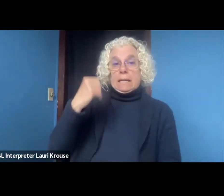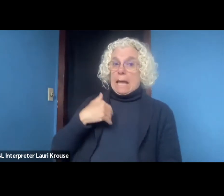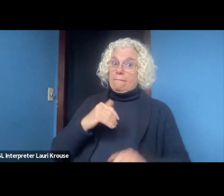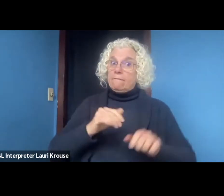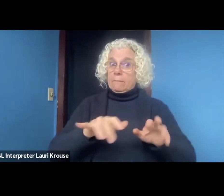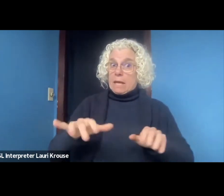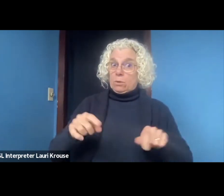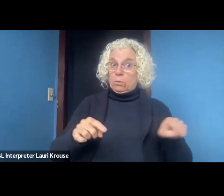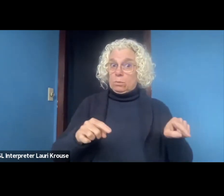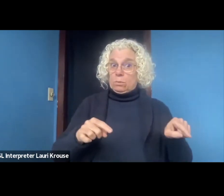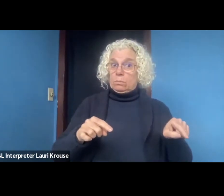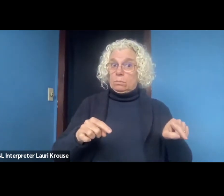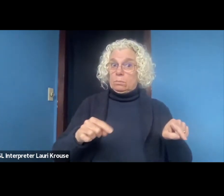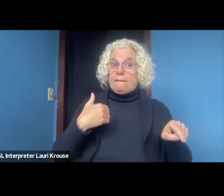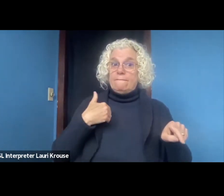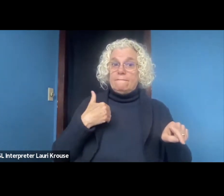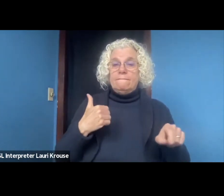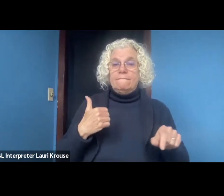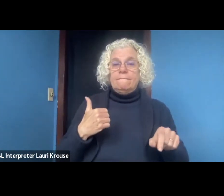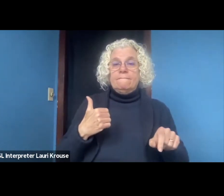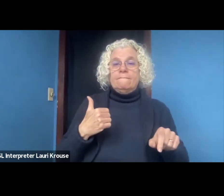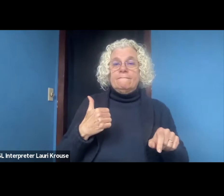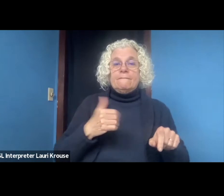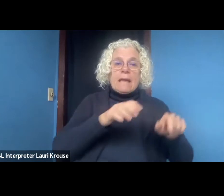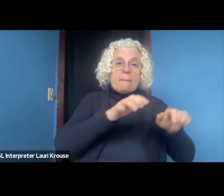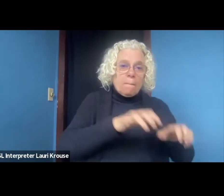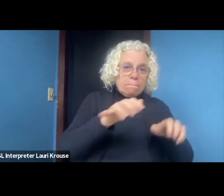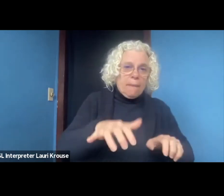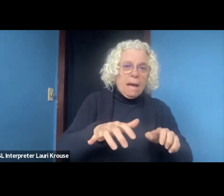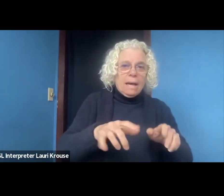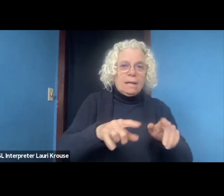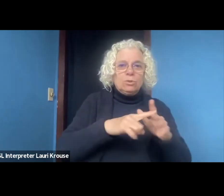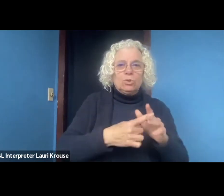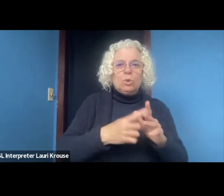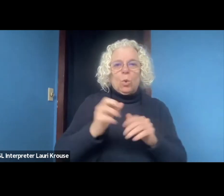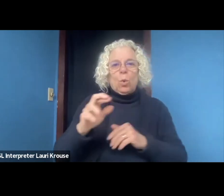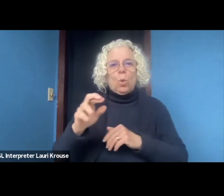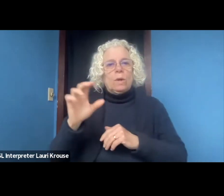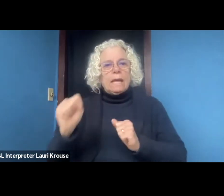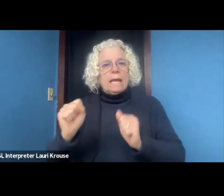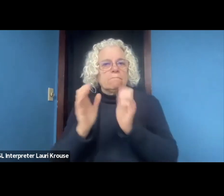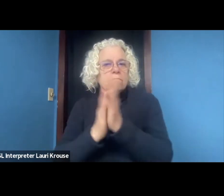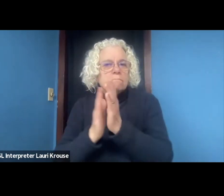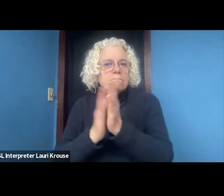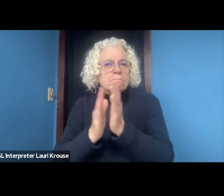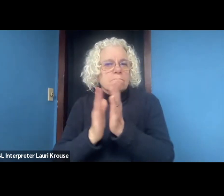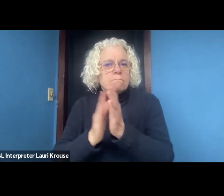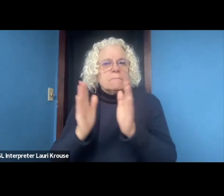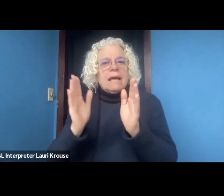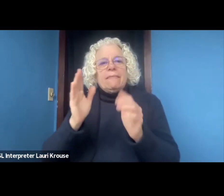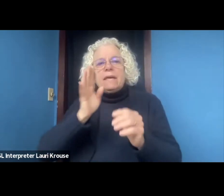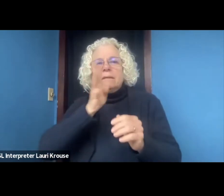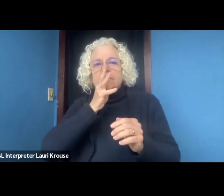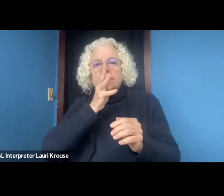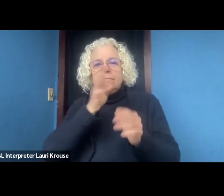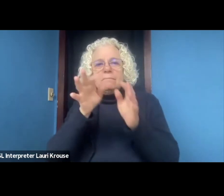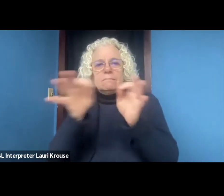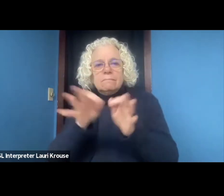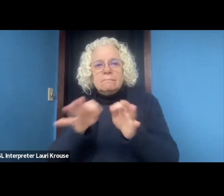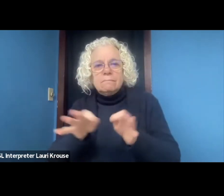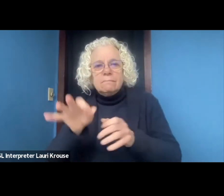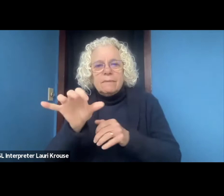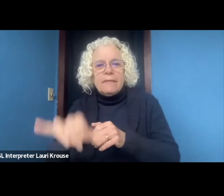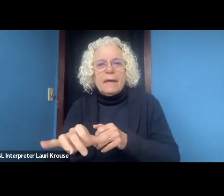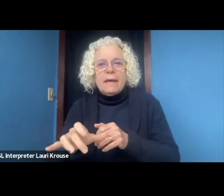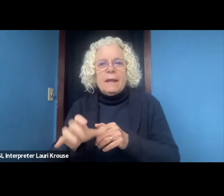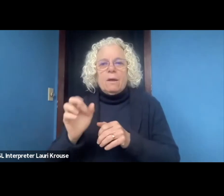here, we can add that or it could just be like percussion sounds, or if someone wants to clap a beat,